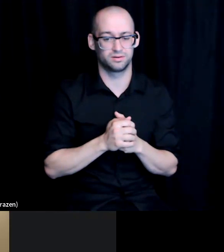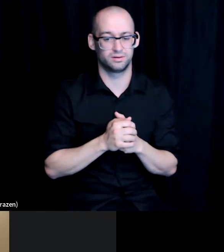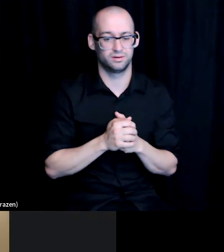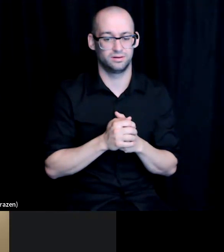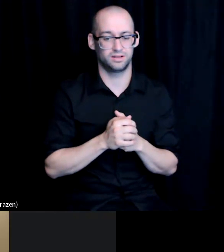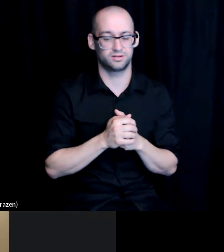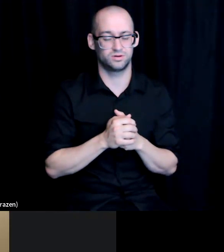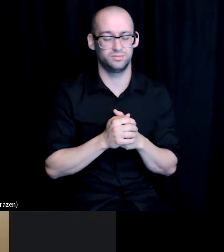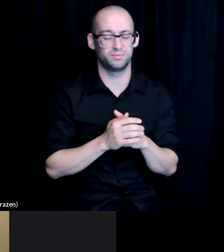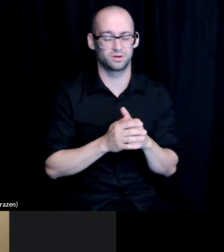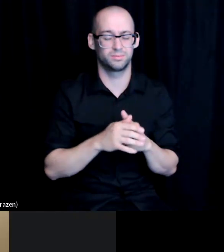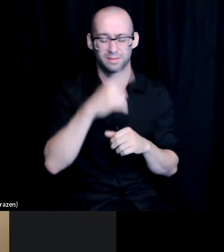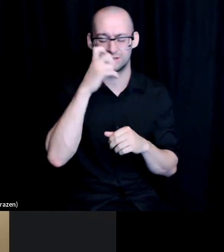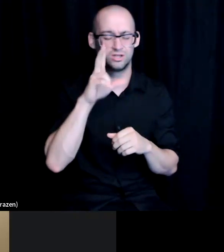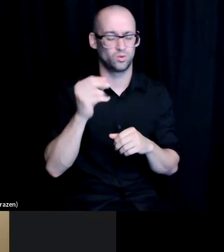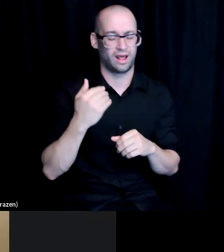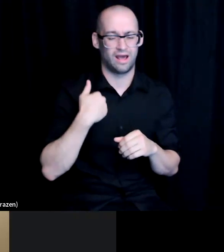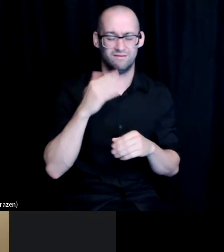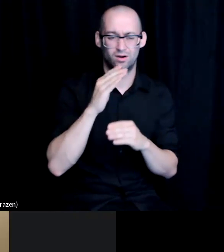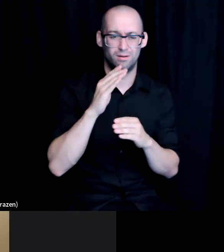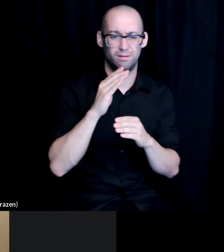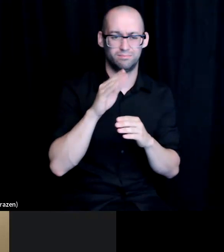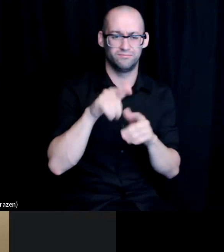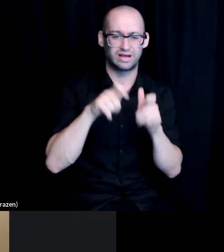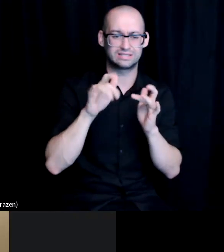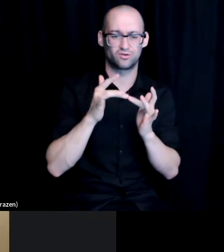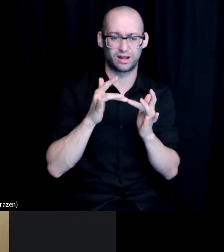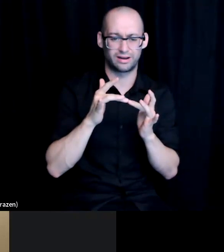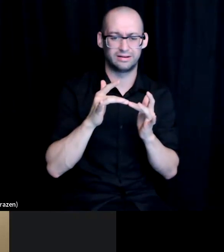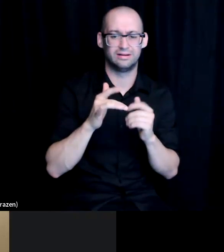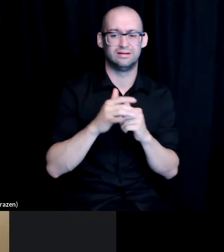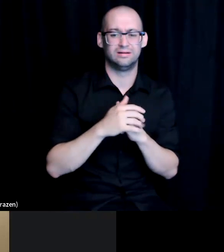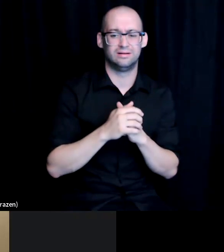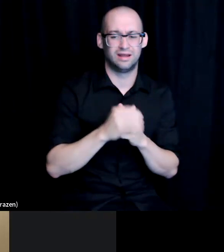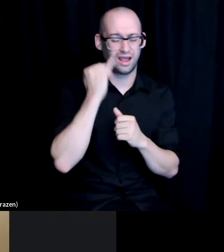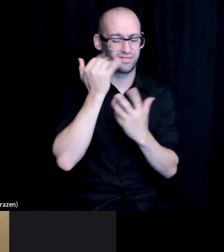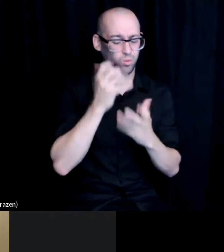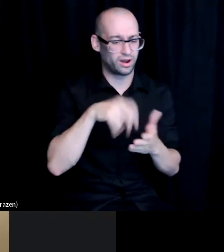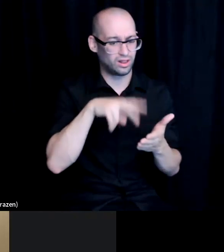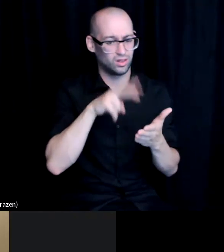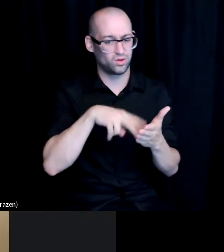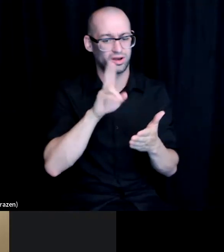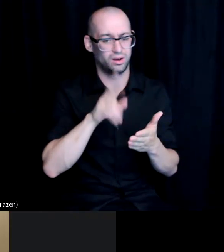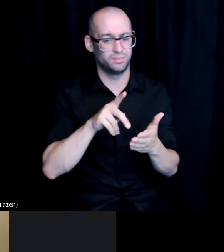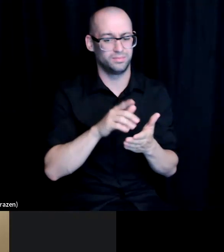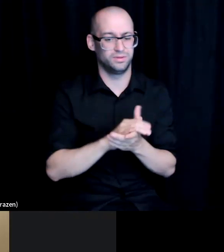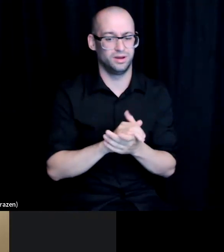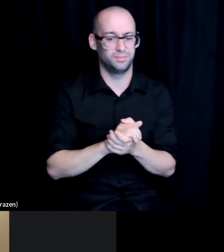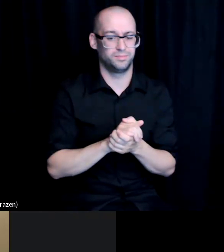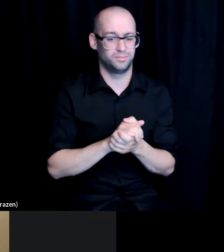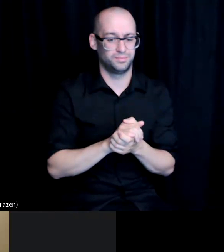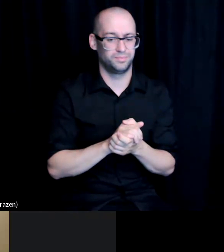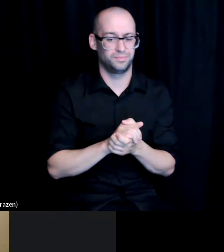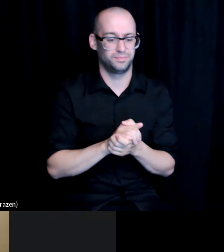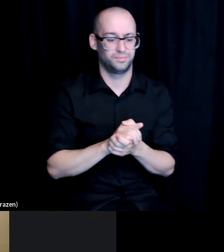don't have broadband. They can't get the education they need. They can't, if they want to look something up. I mean, you know how normal it is for